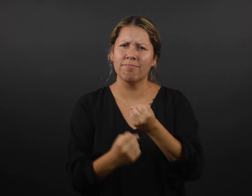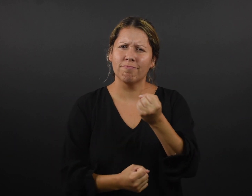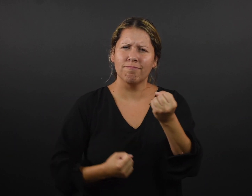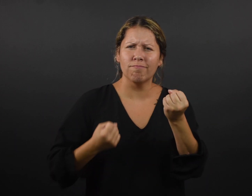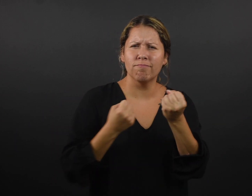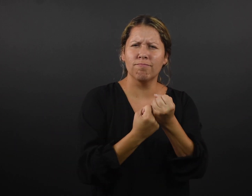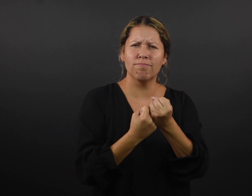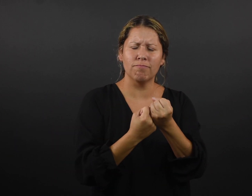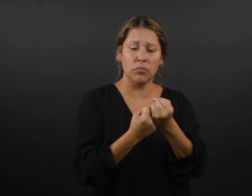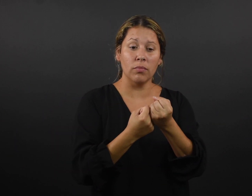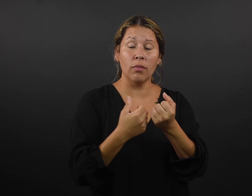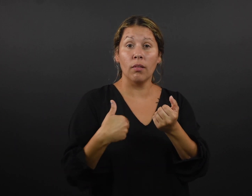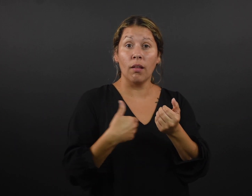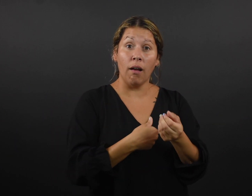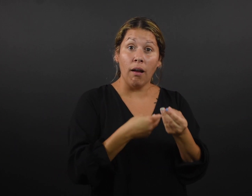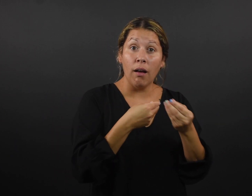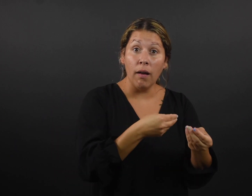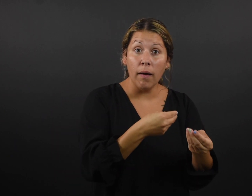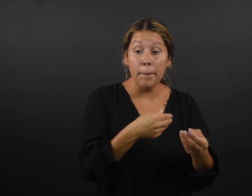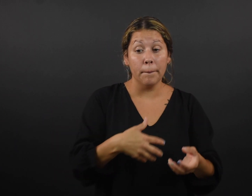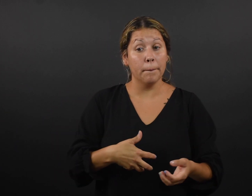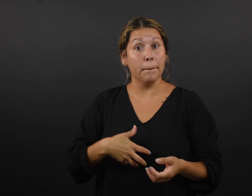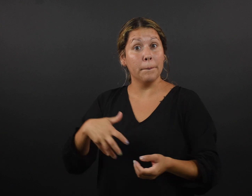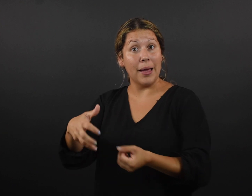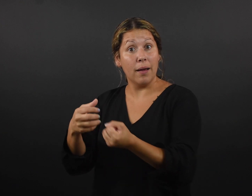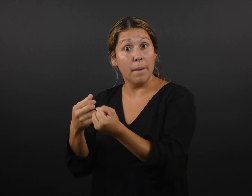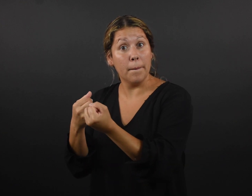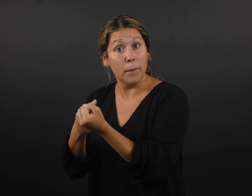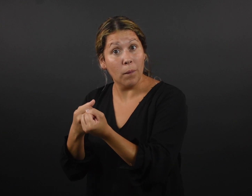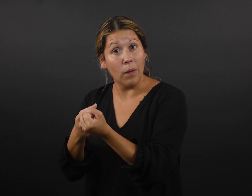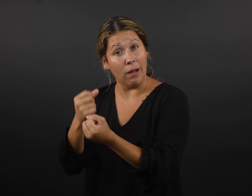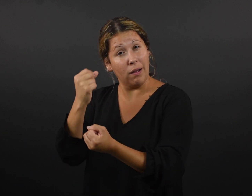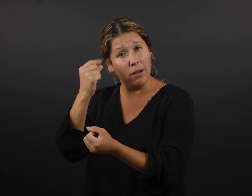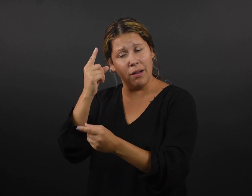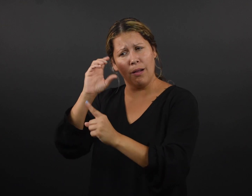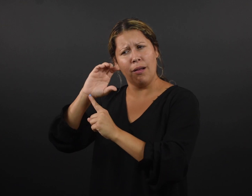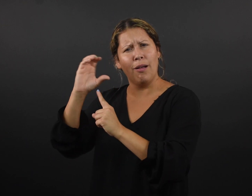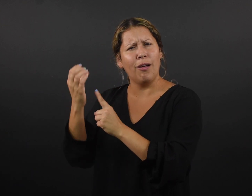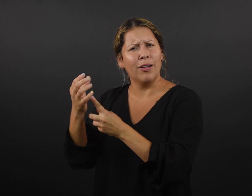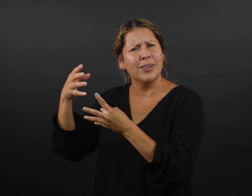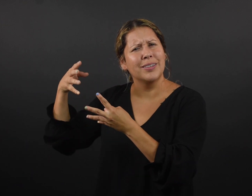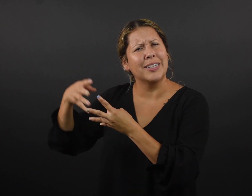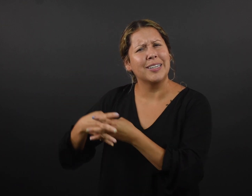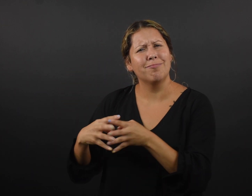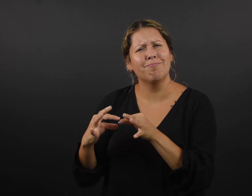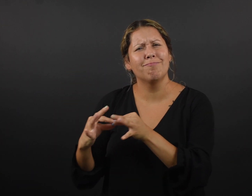support to Indigenous mothers and their babies.